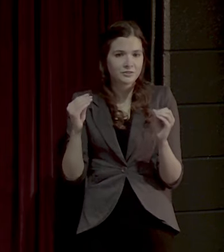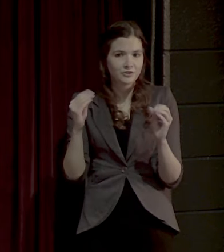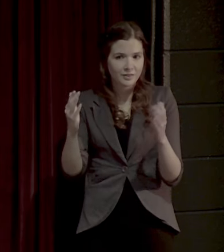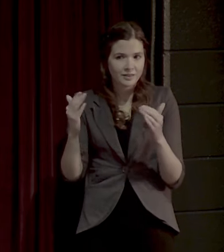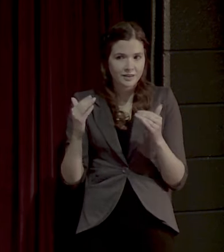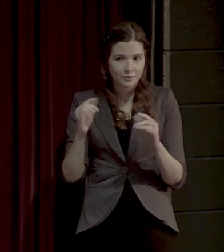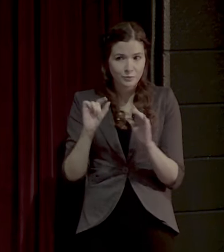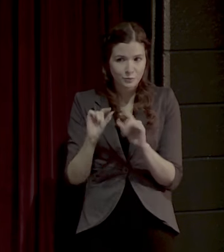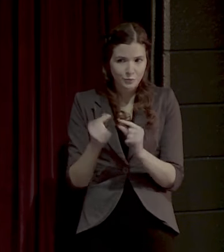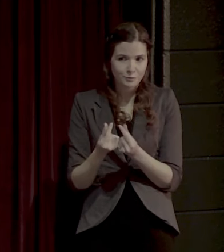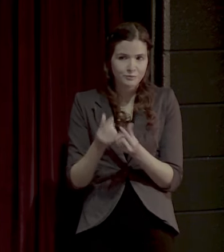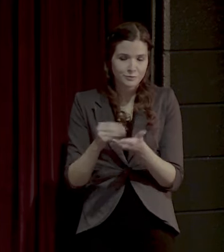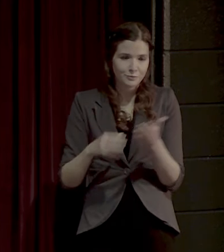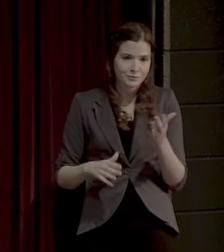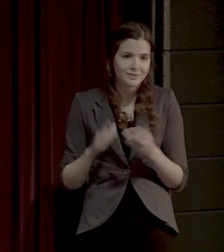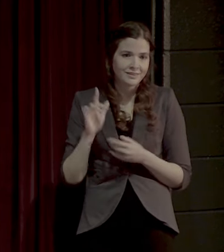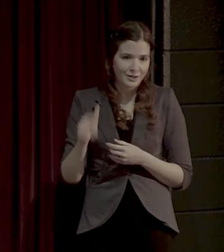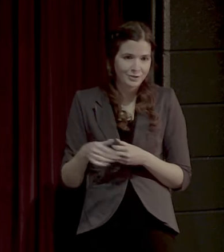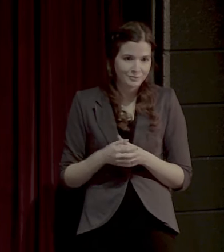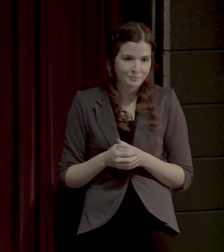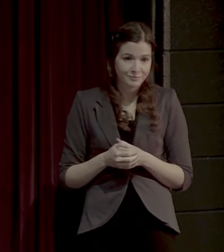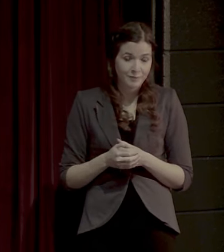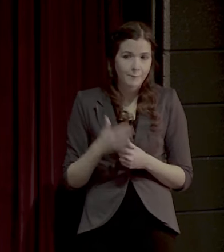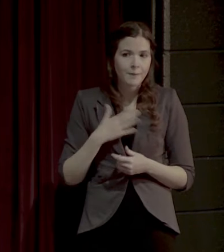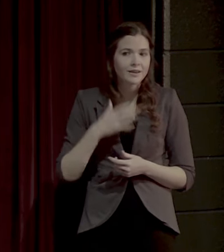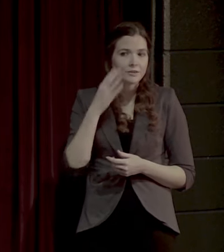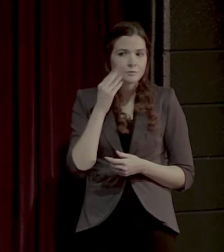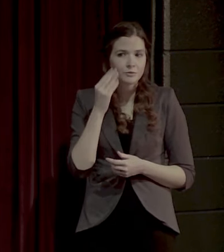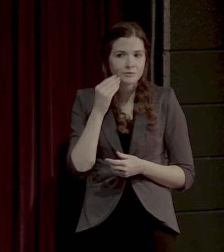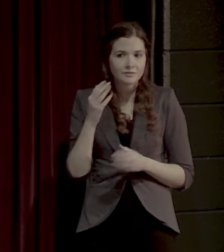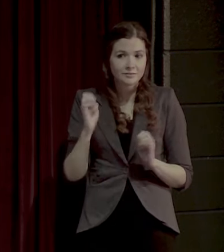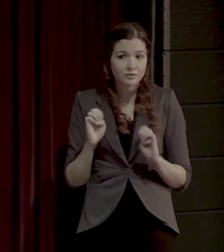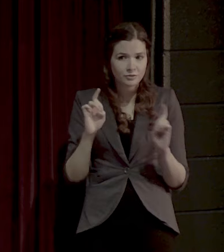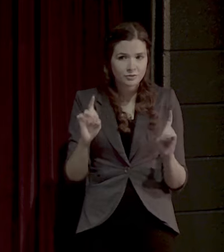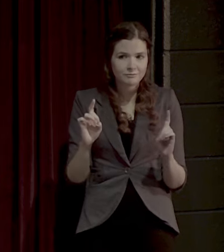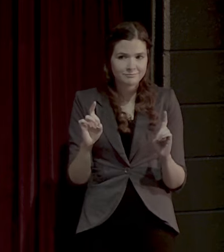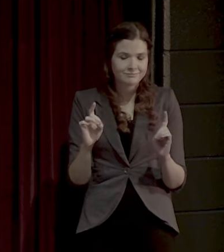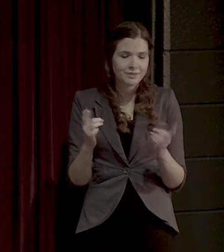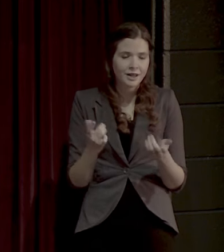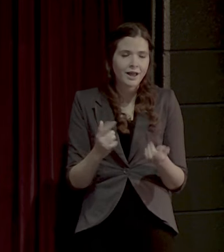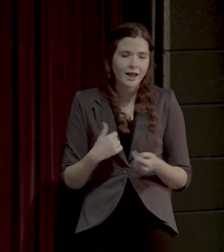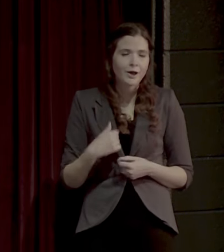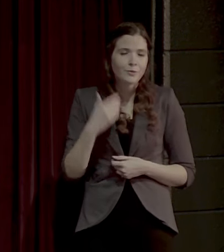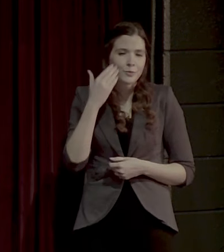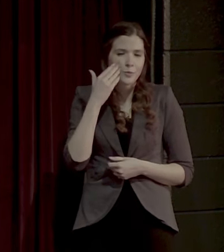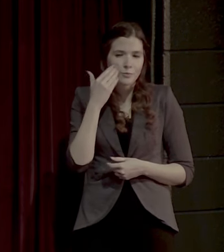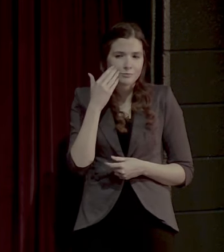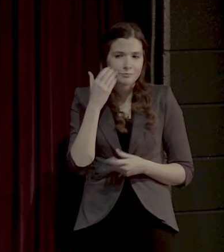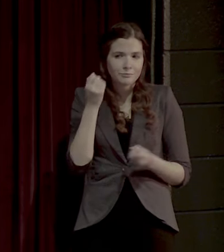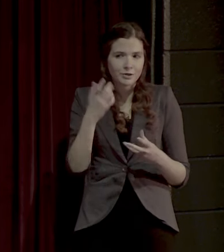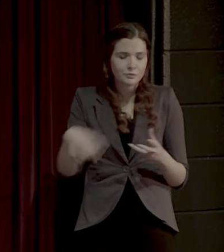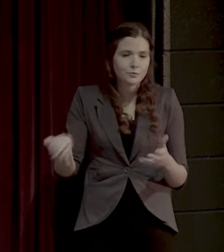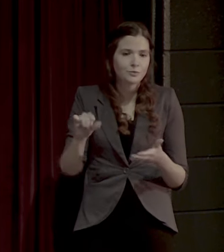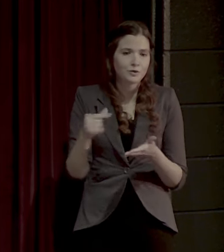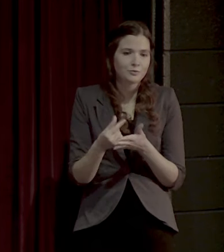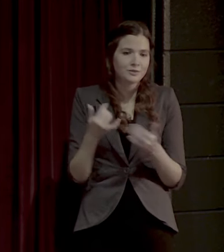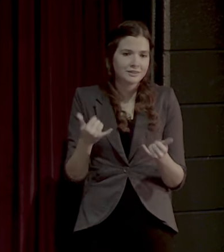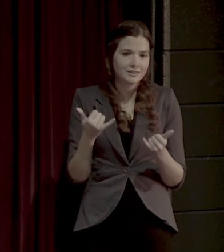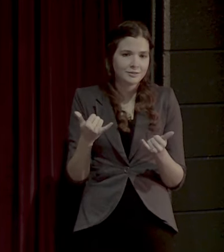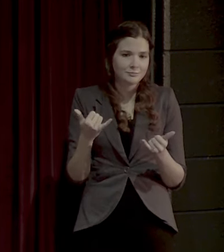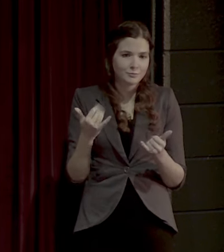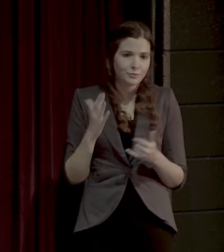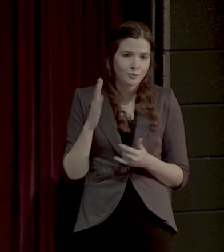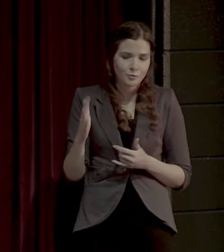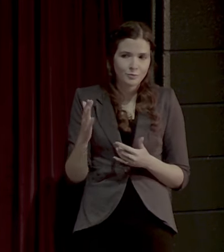of students. My own experiences in education leave me doubtless that many of you graduating today will go on to do